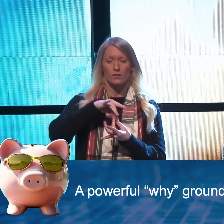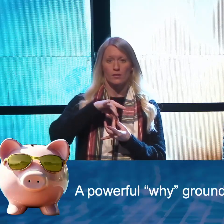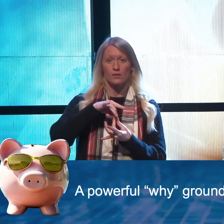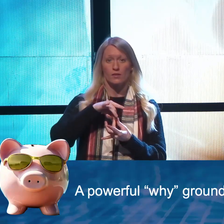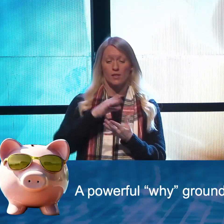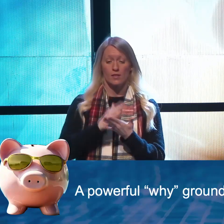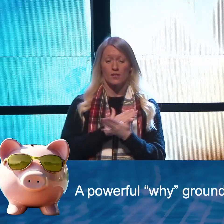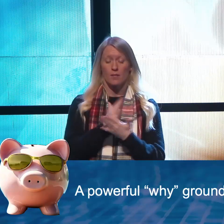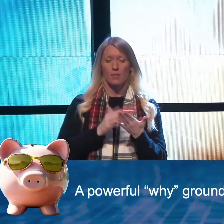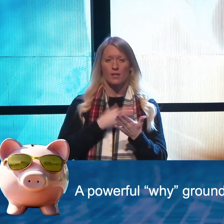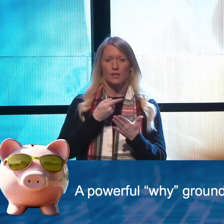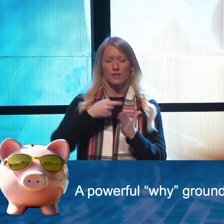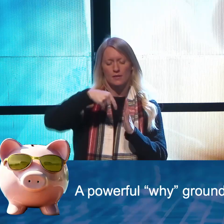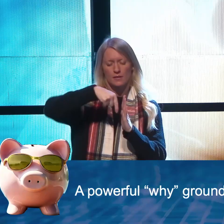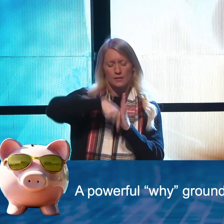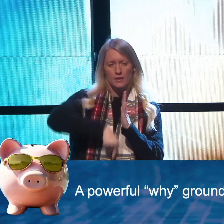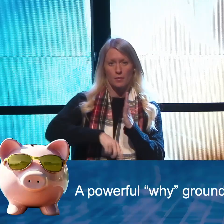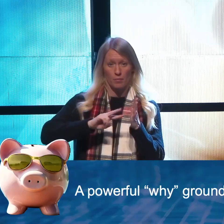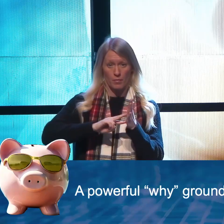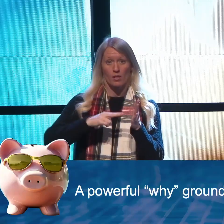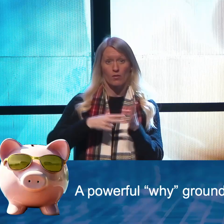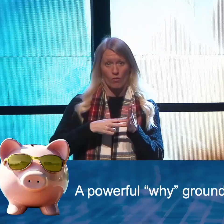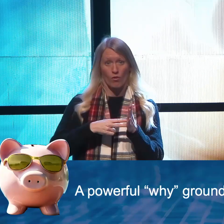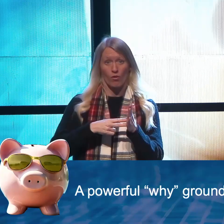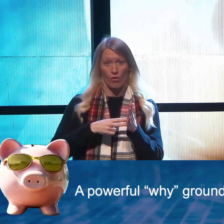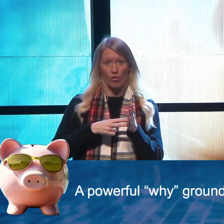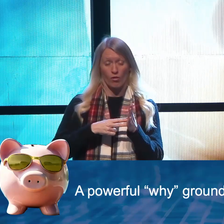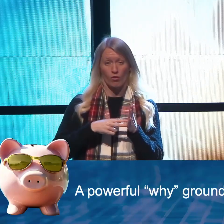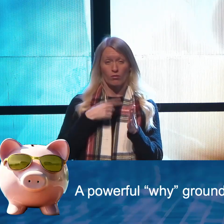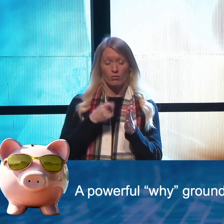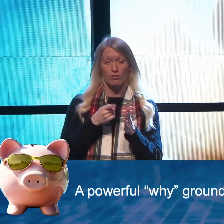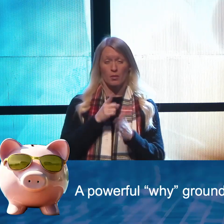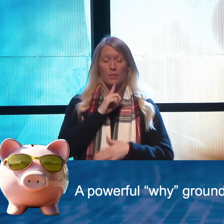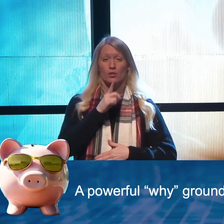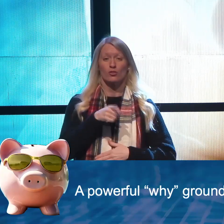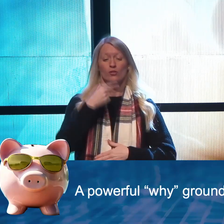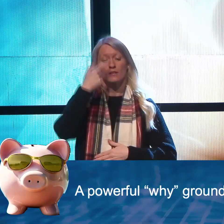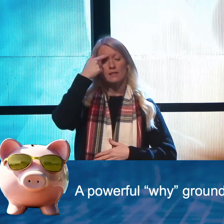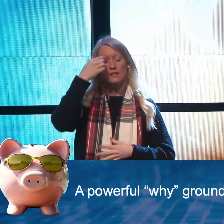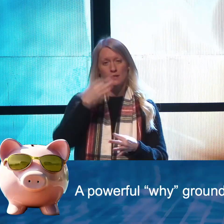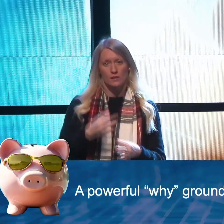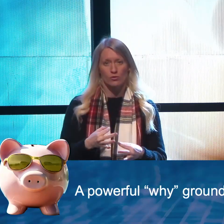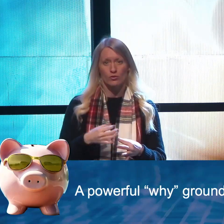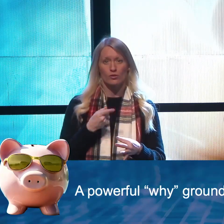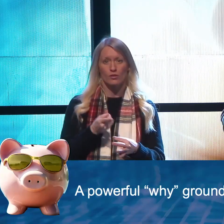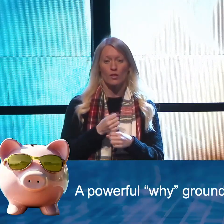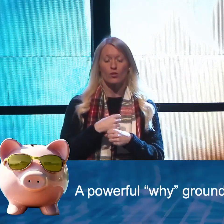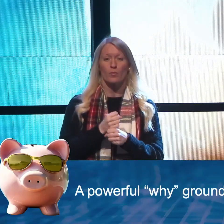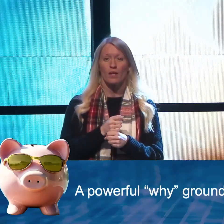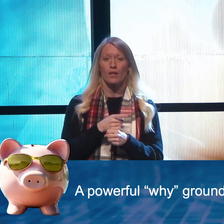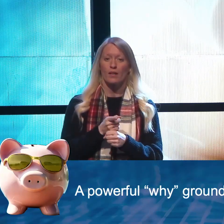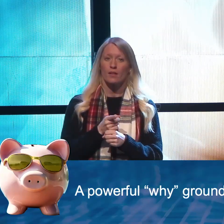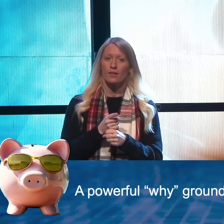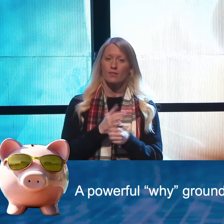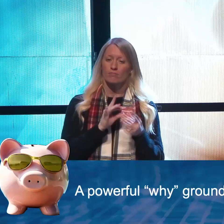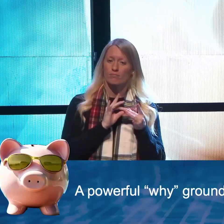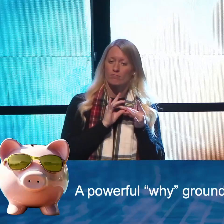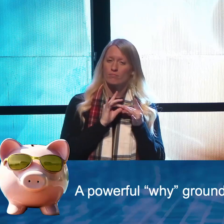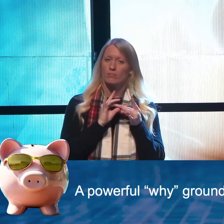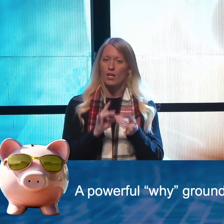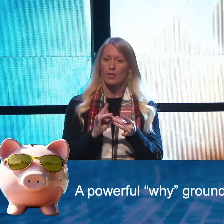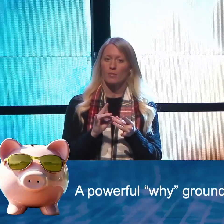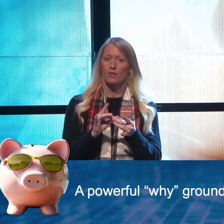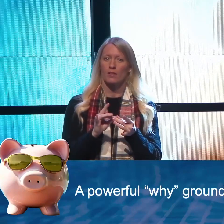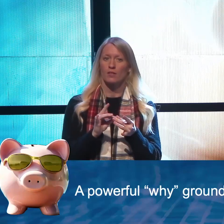meaningful, right? It will make sure that the decisions that we make are in alignment with something that we